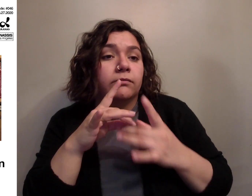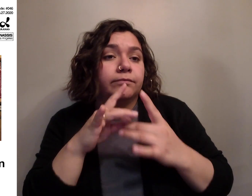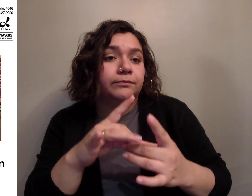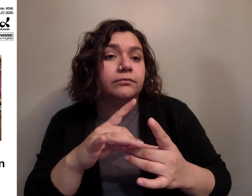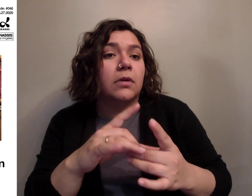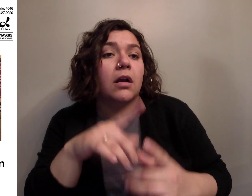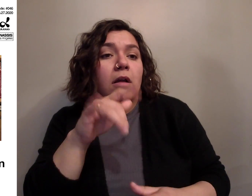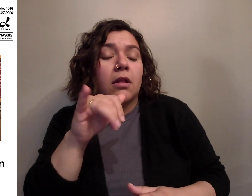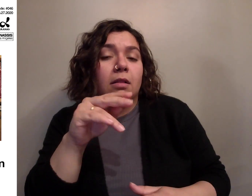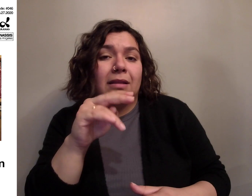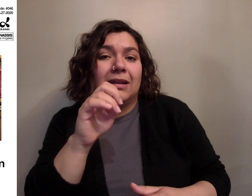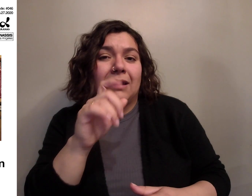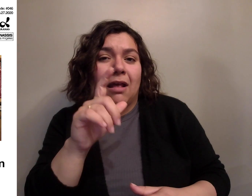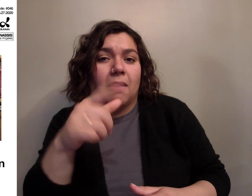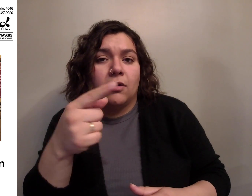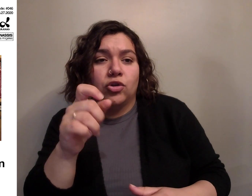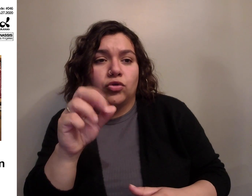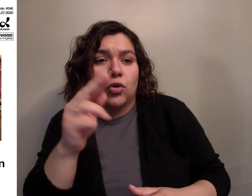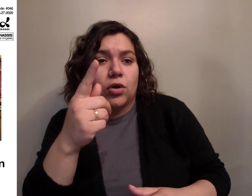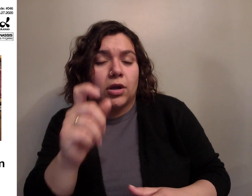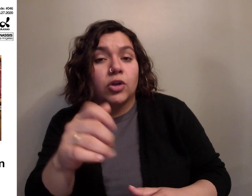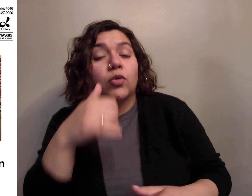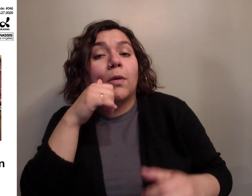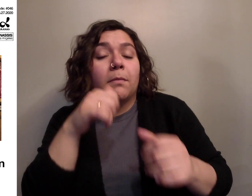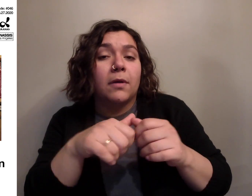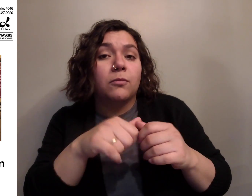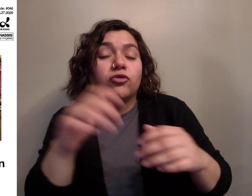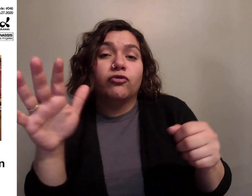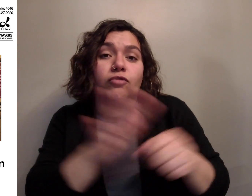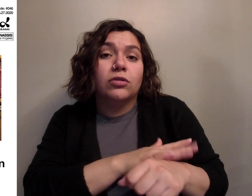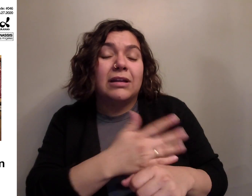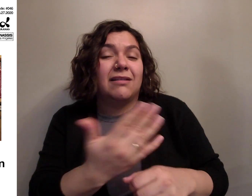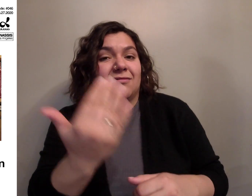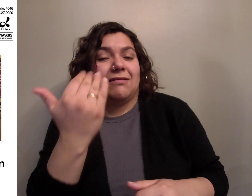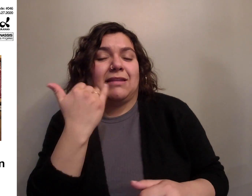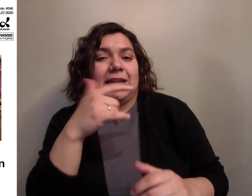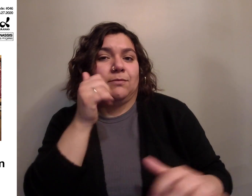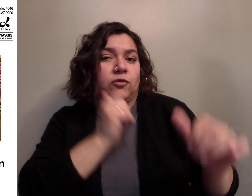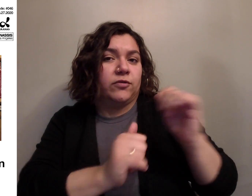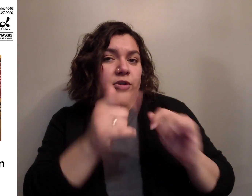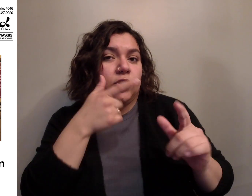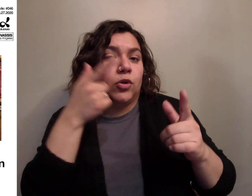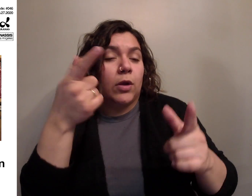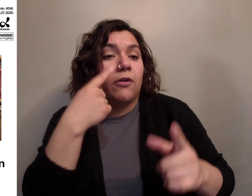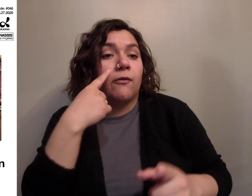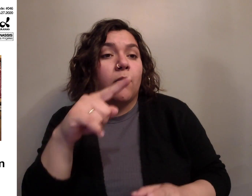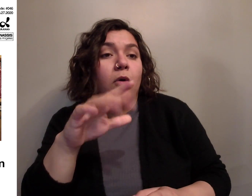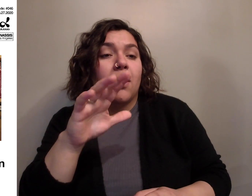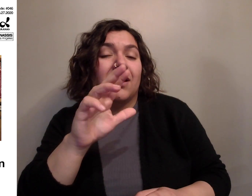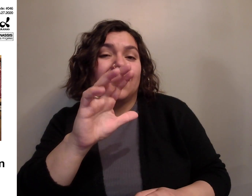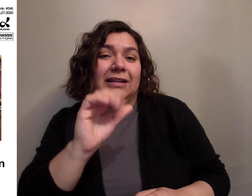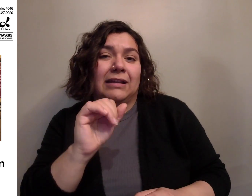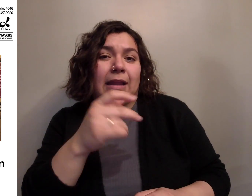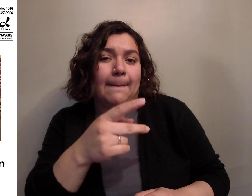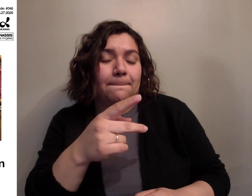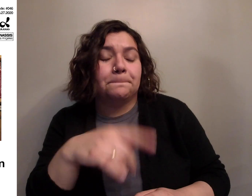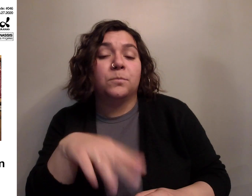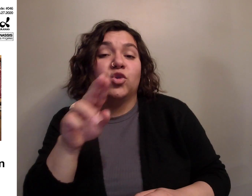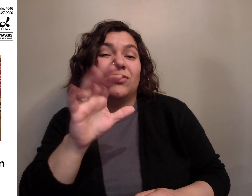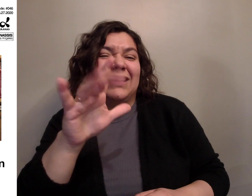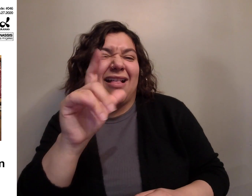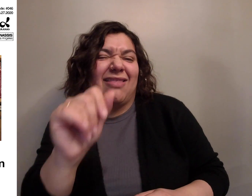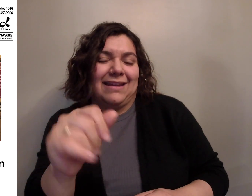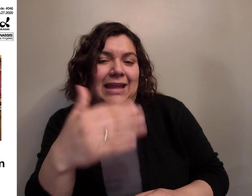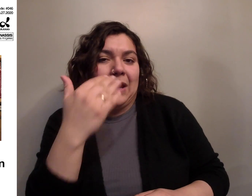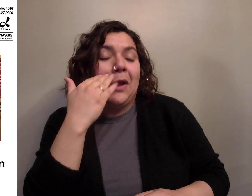to a few people. For instance, Lynelle George remembers completely the last performance she went to at